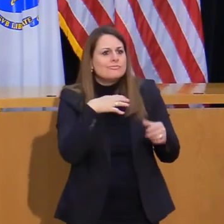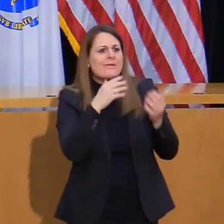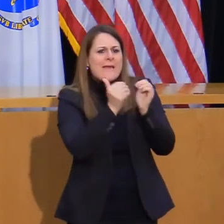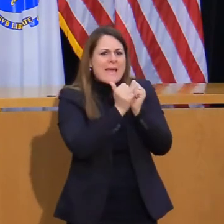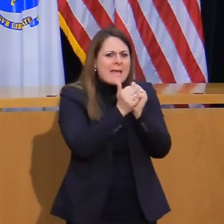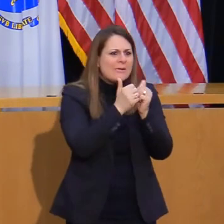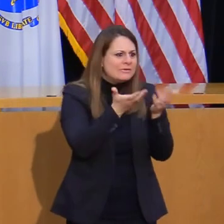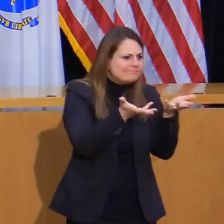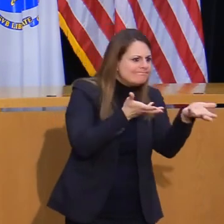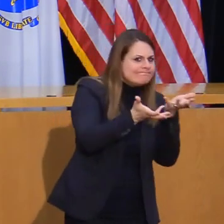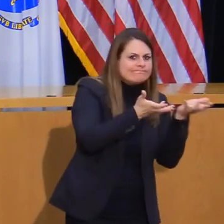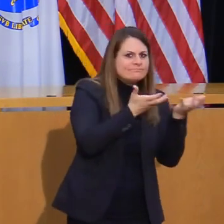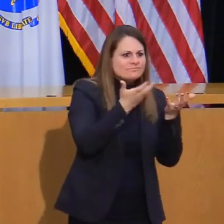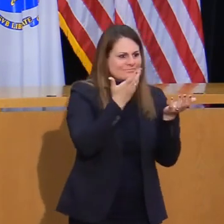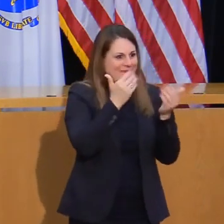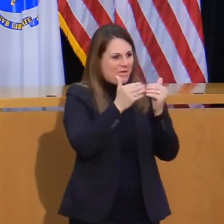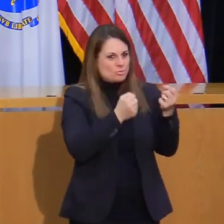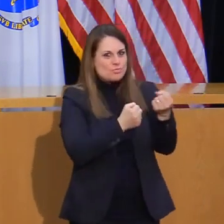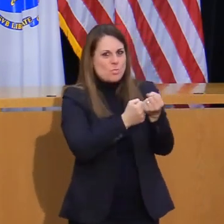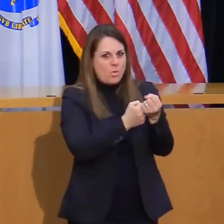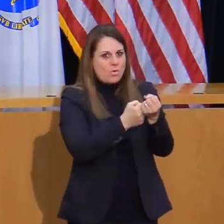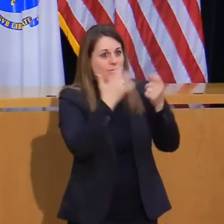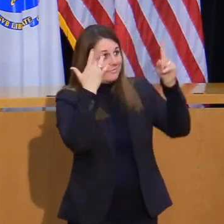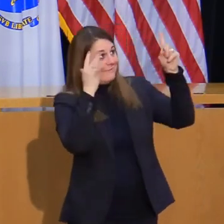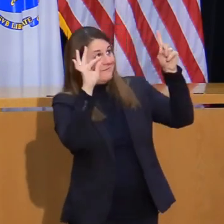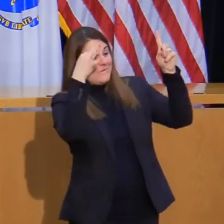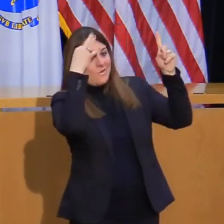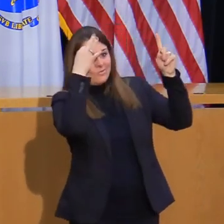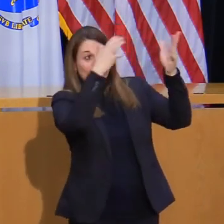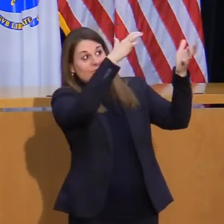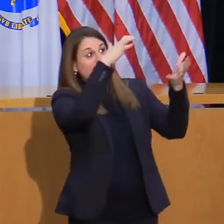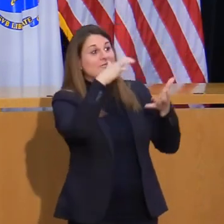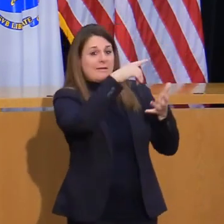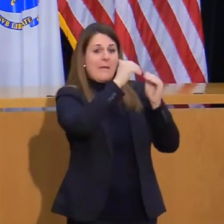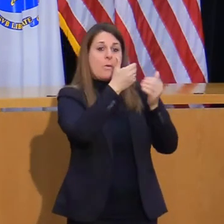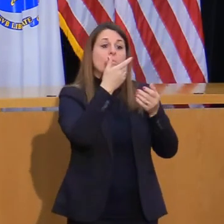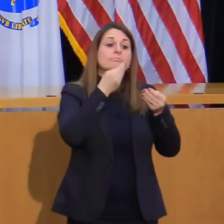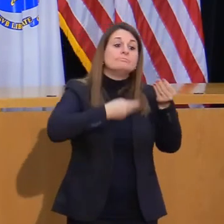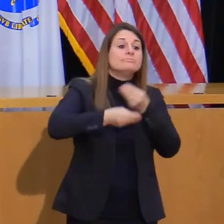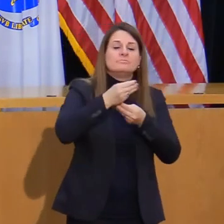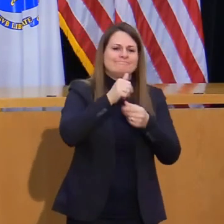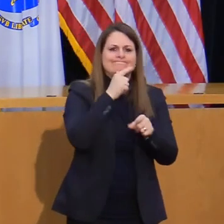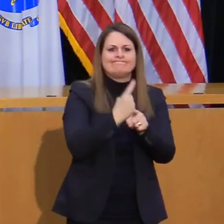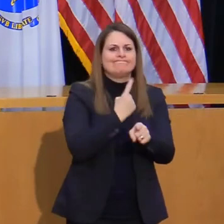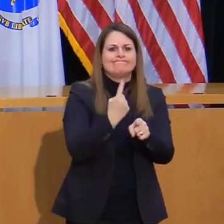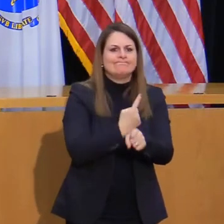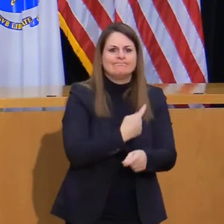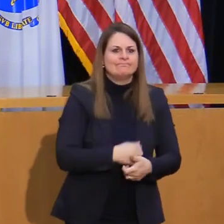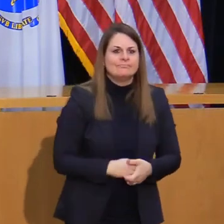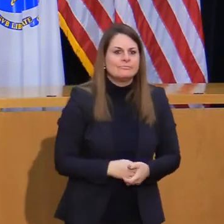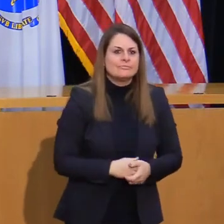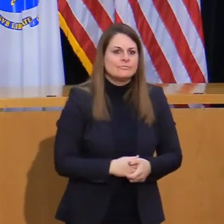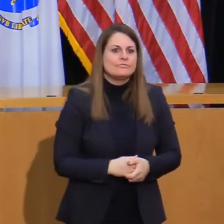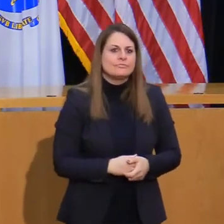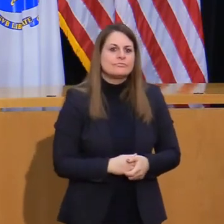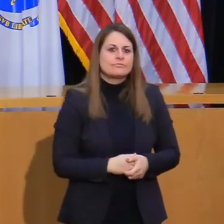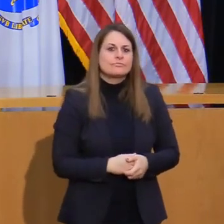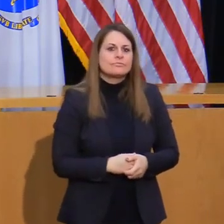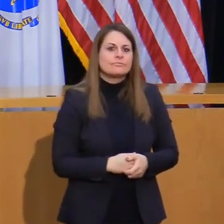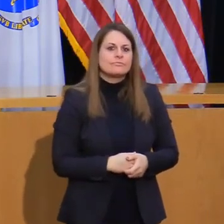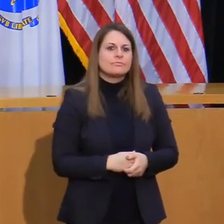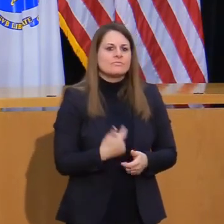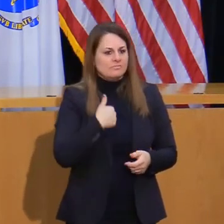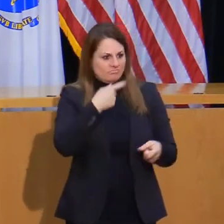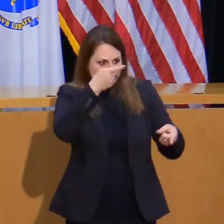do together to solve it. And once we reached what I would describe as a general